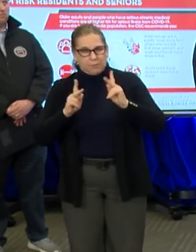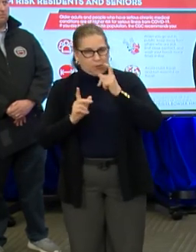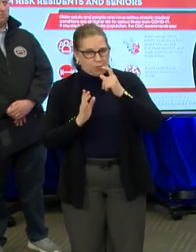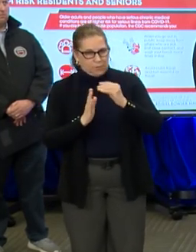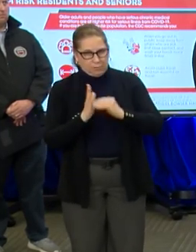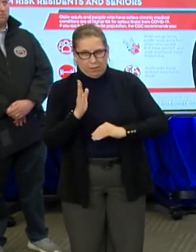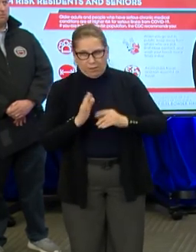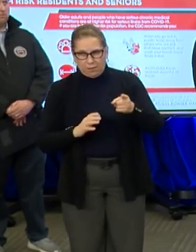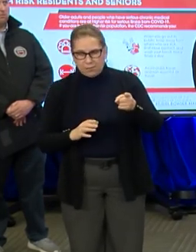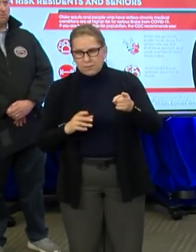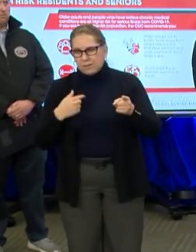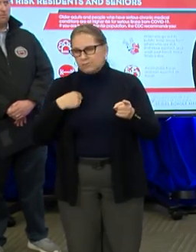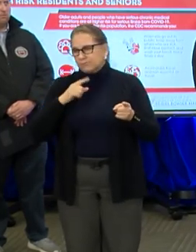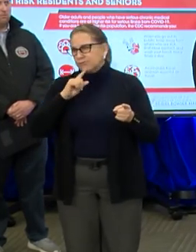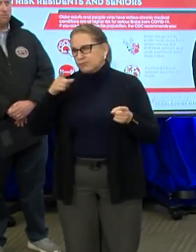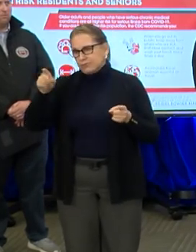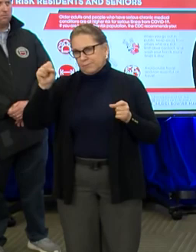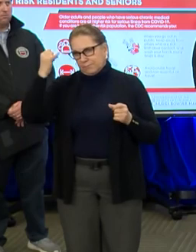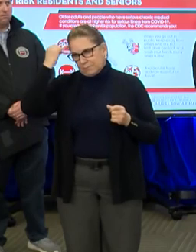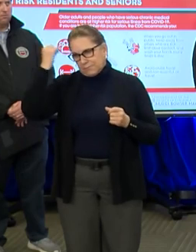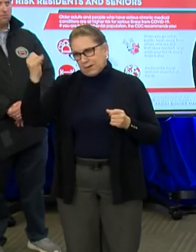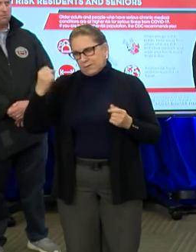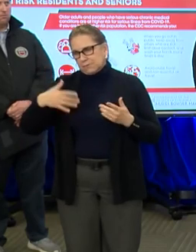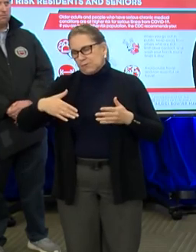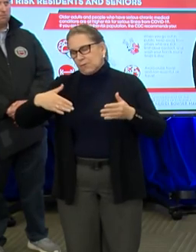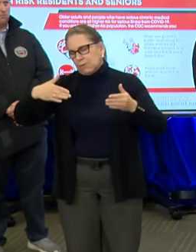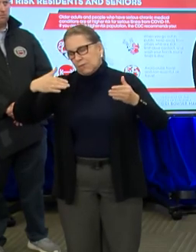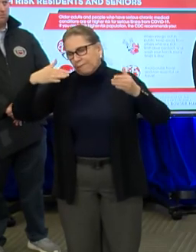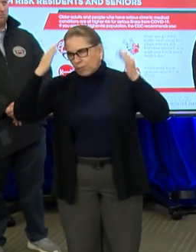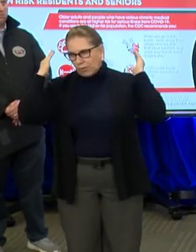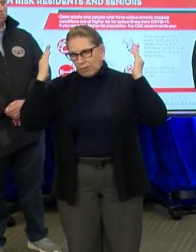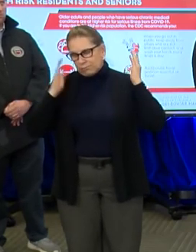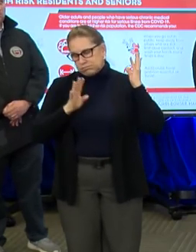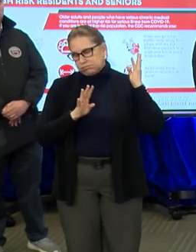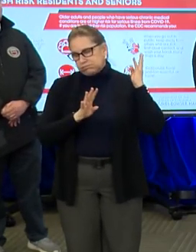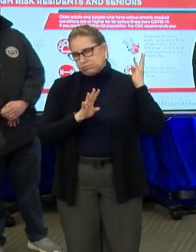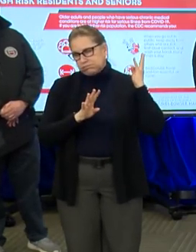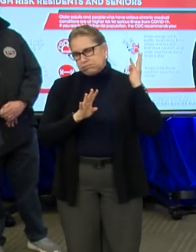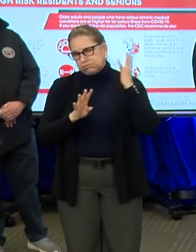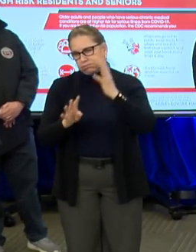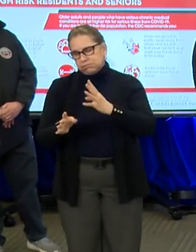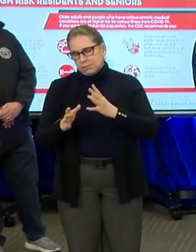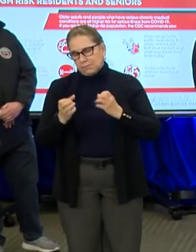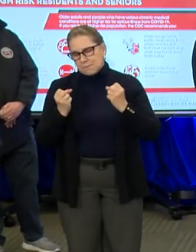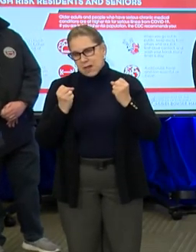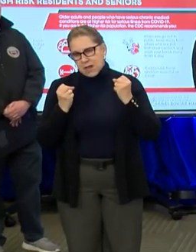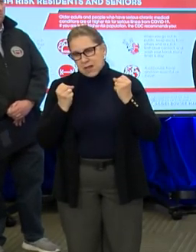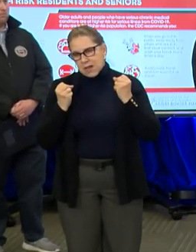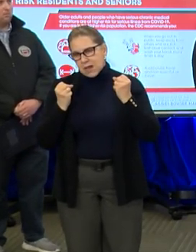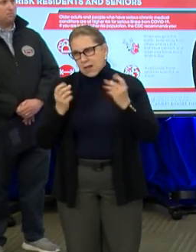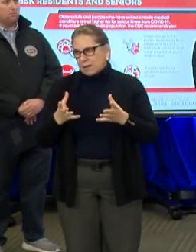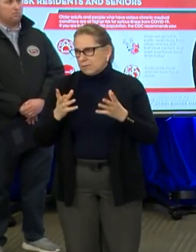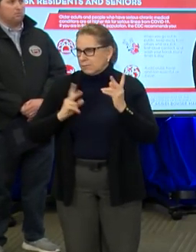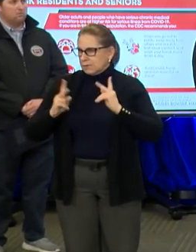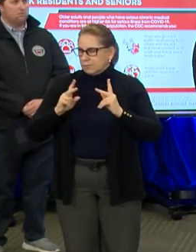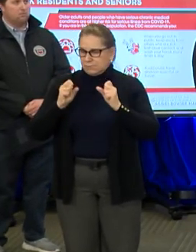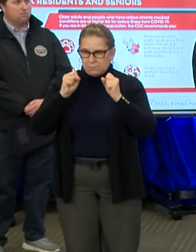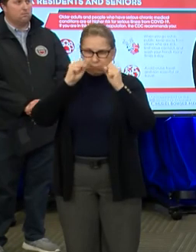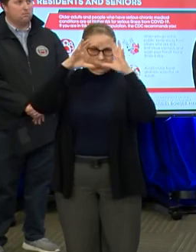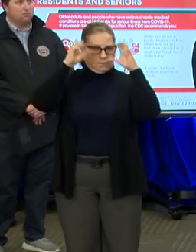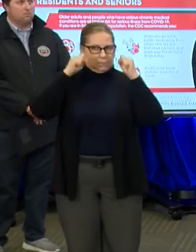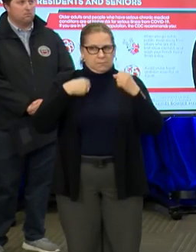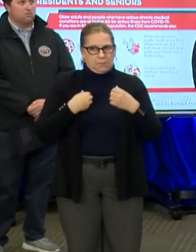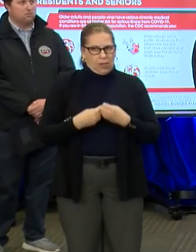might expect, with people who are unexpectedly out of work. And looking to make an unemployment